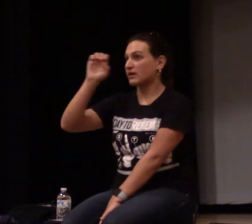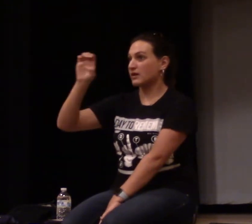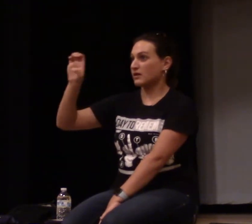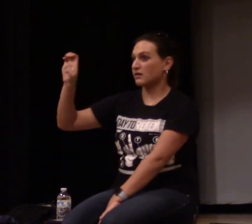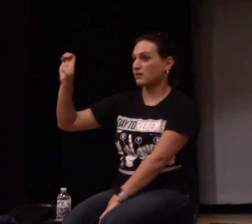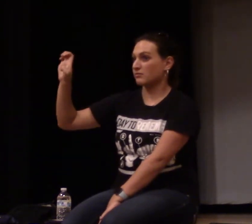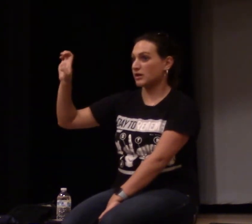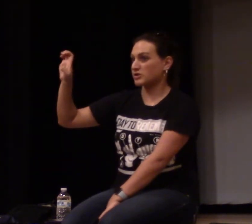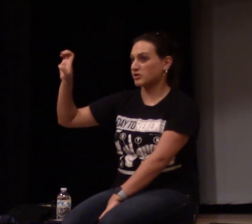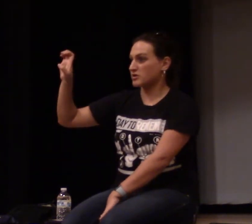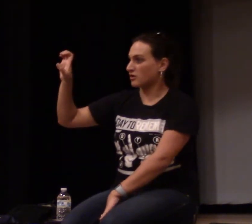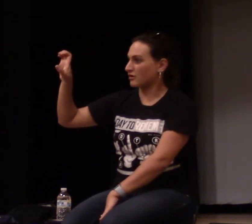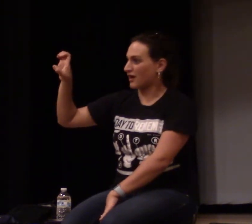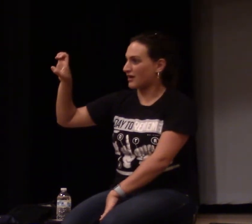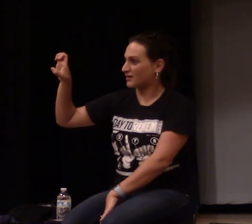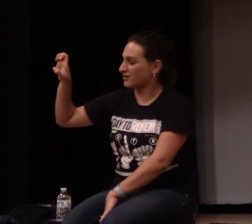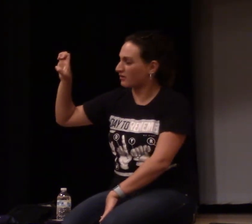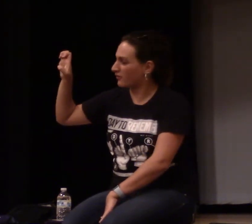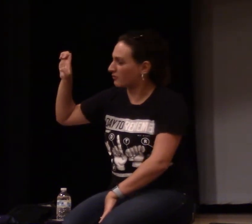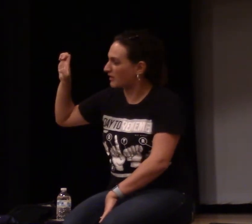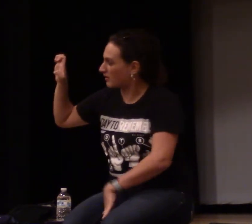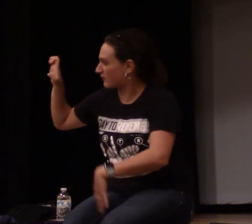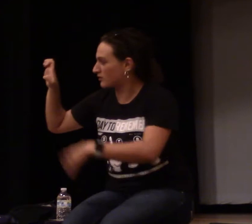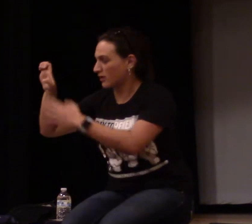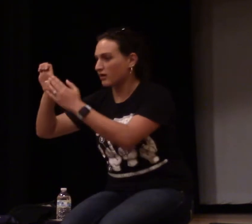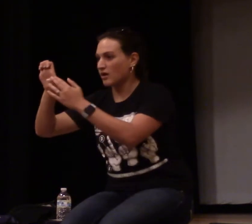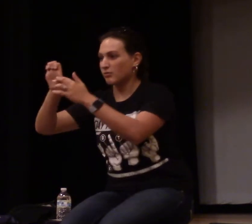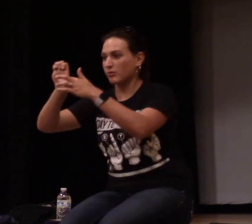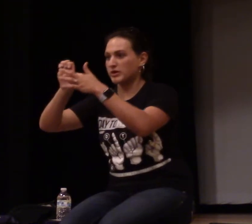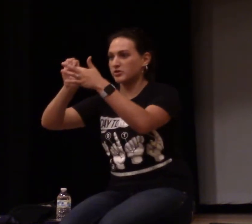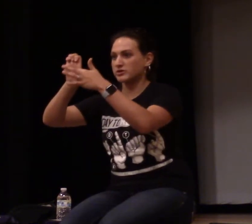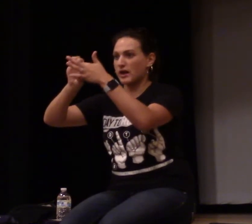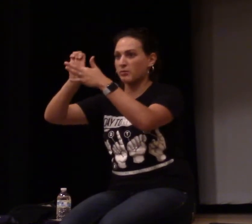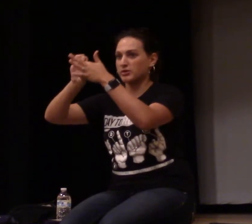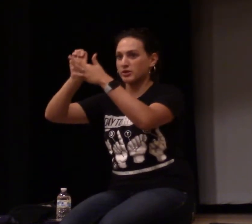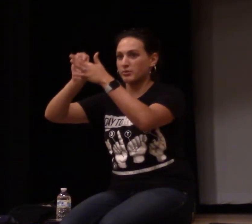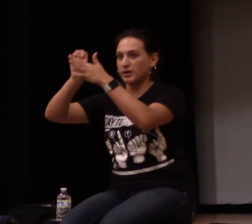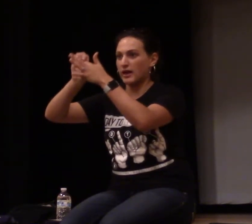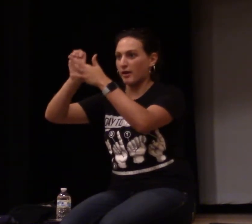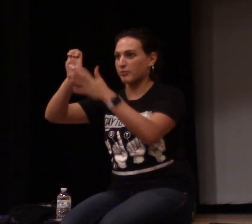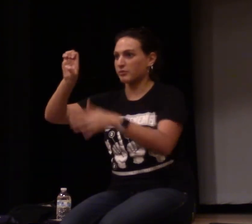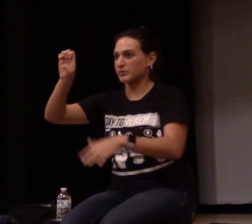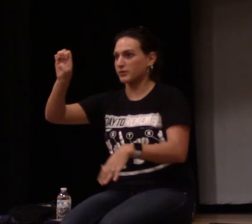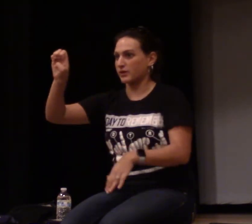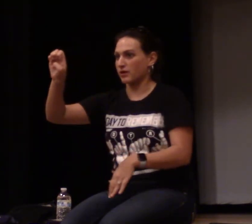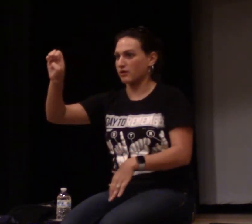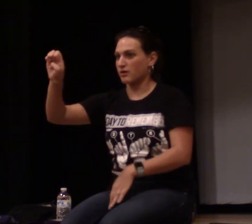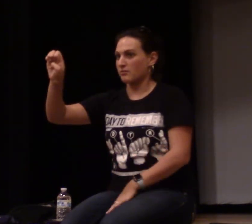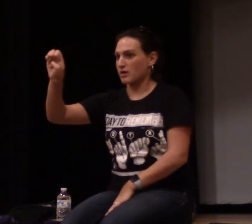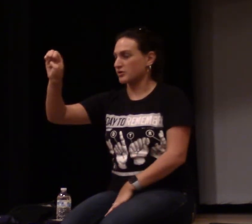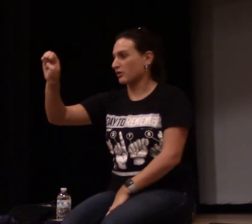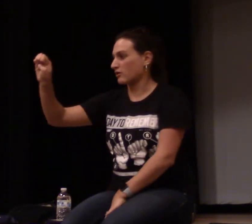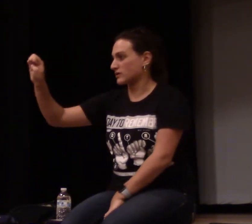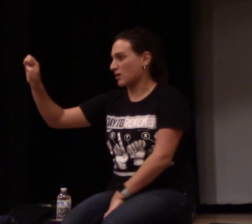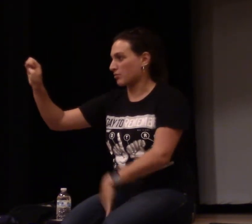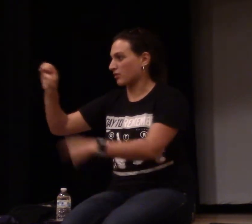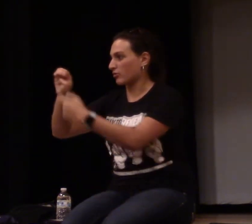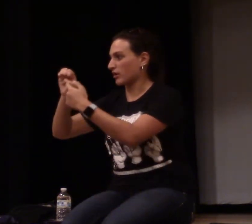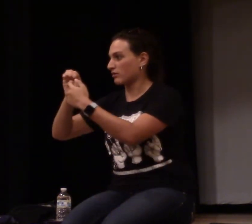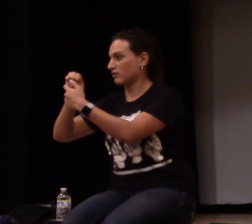E, make sure it's hard for me to even do it, but make sure there's not a big gap in between there. Make sure you close it up a little bit, and it